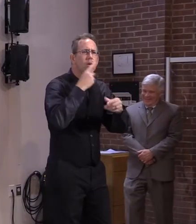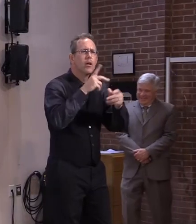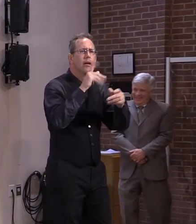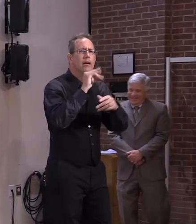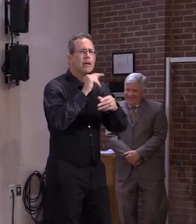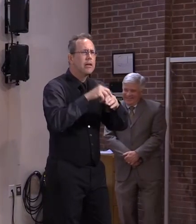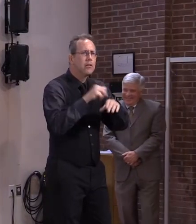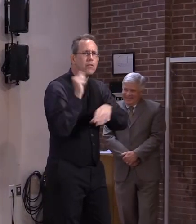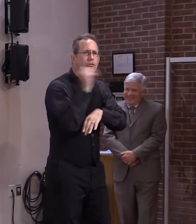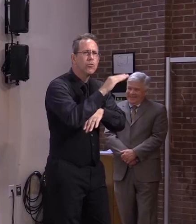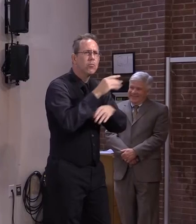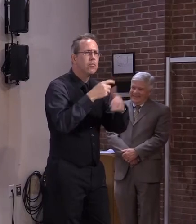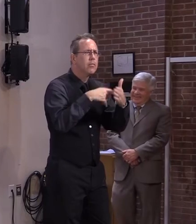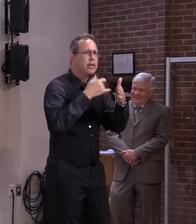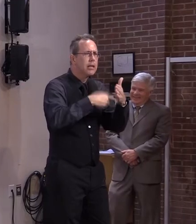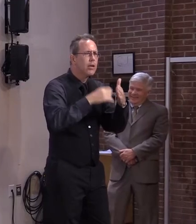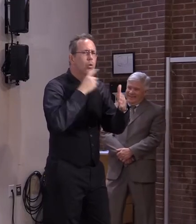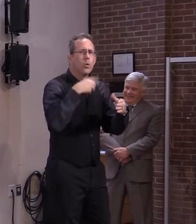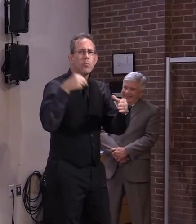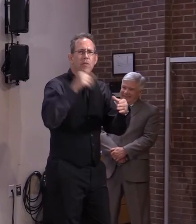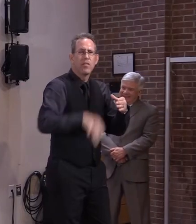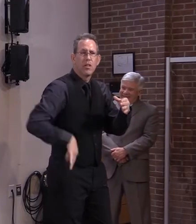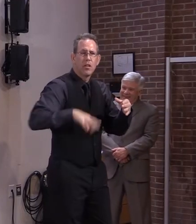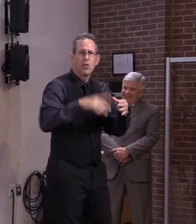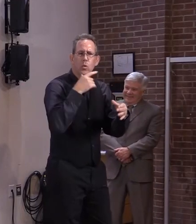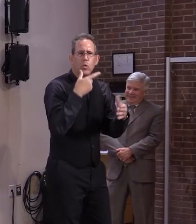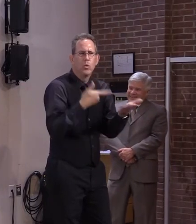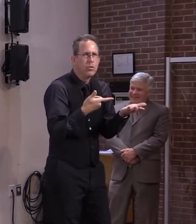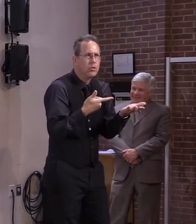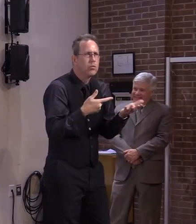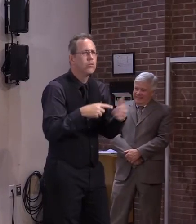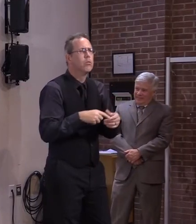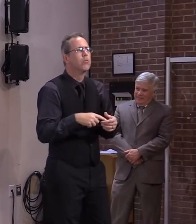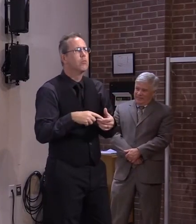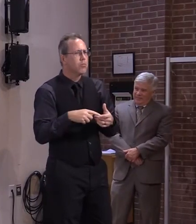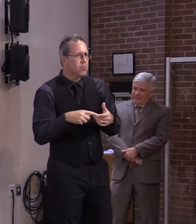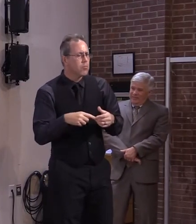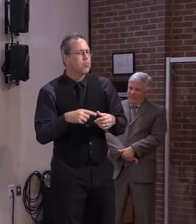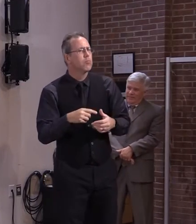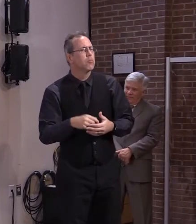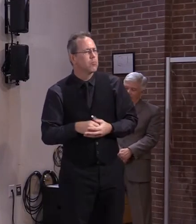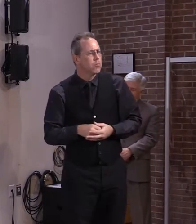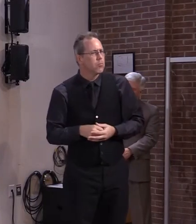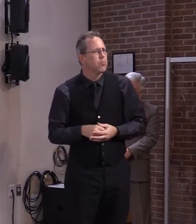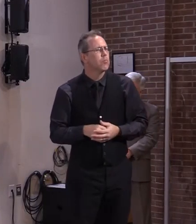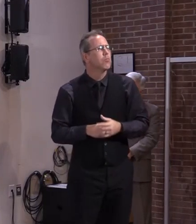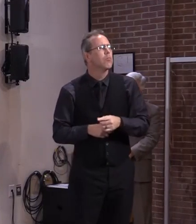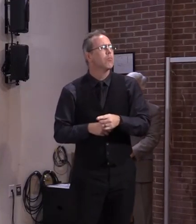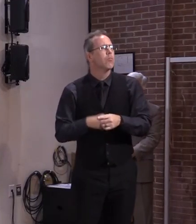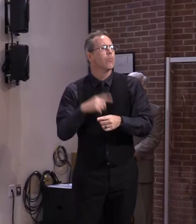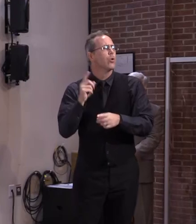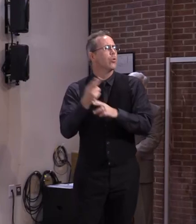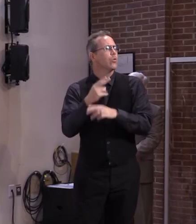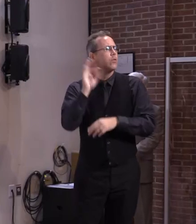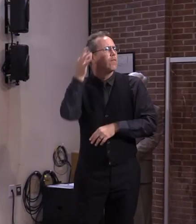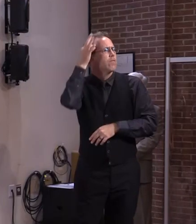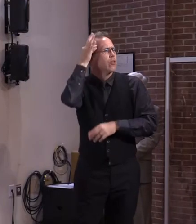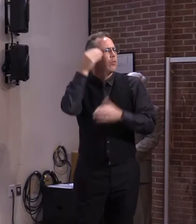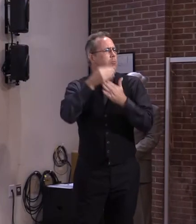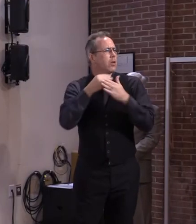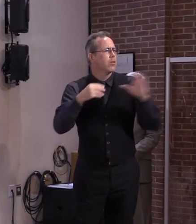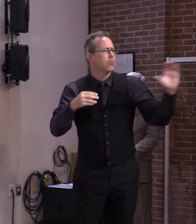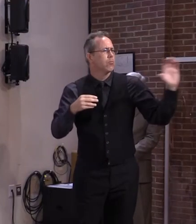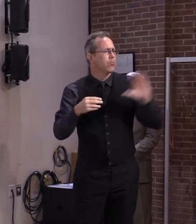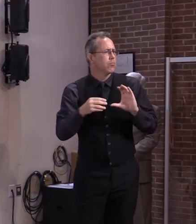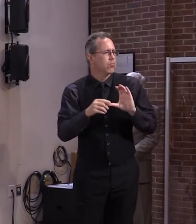out statewide? Yeah, that's the first part. Yeah, currently we're paying for it out of our federal grant. I don't have the cost information with me today. I